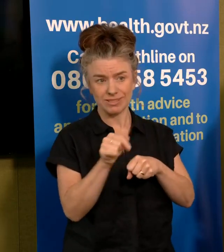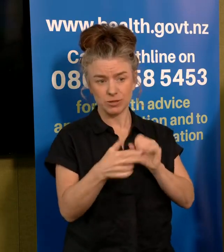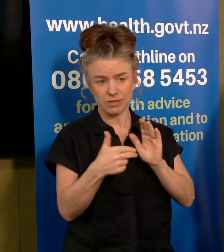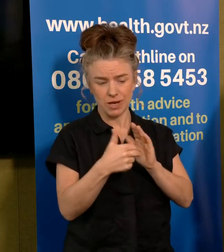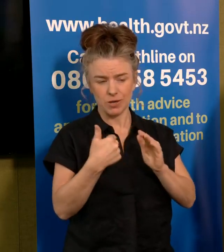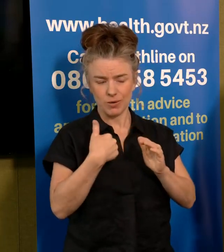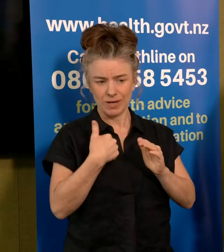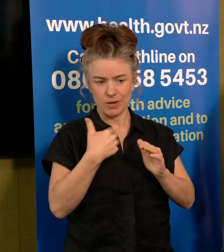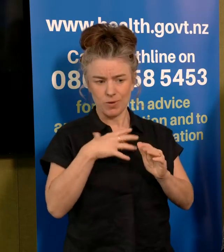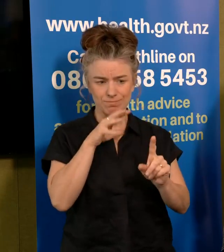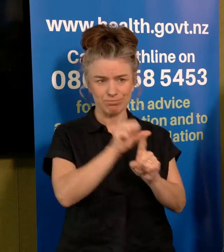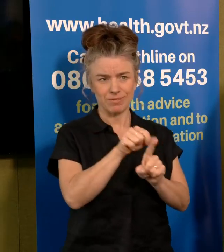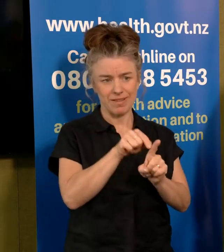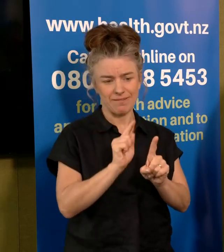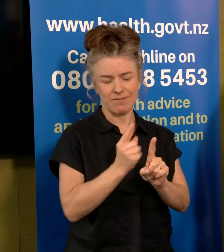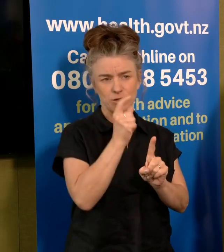required.